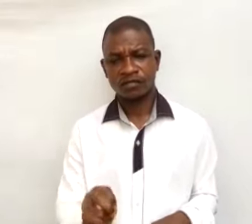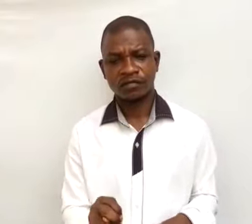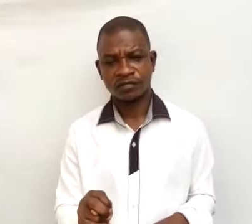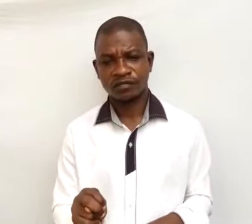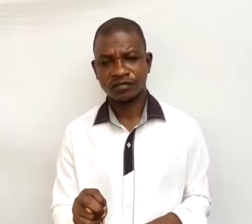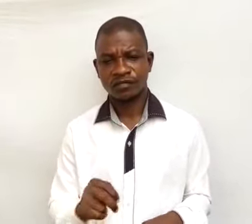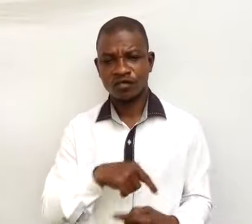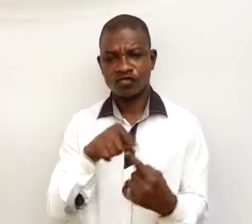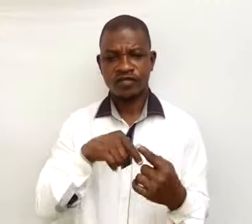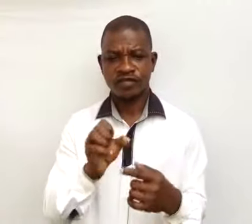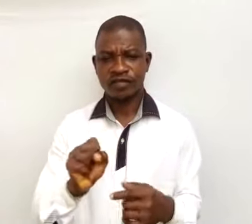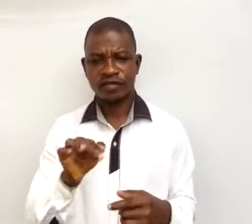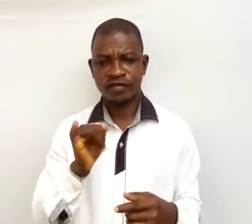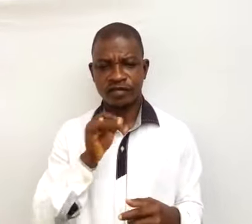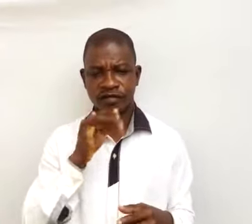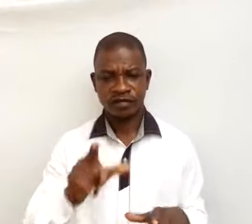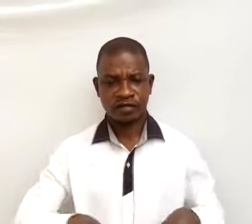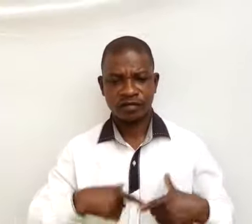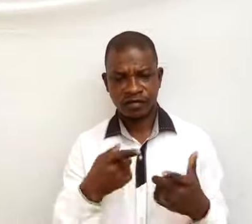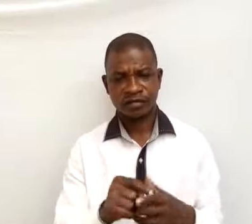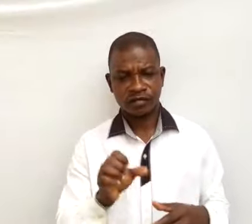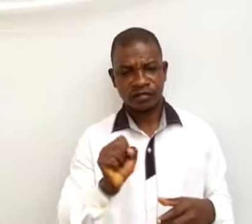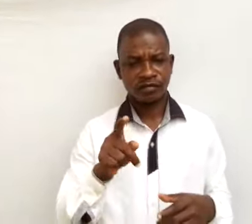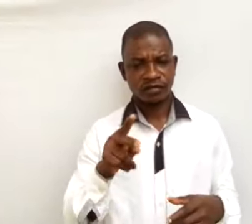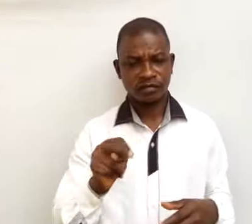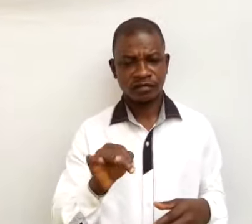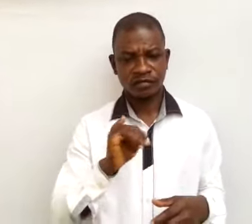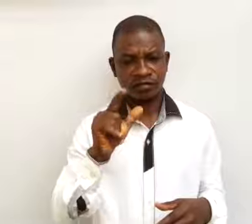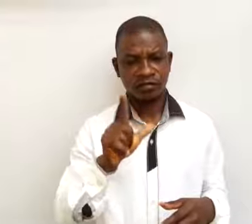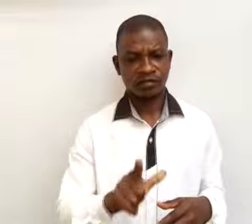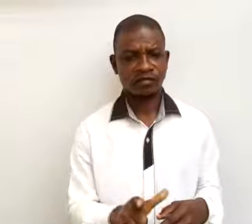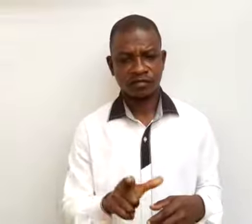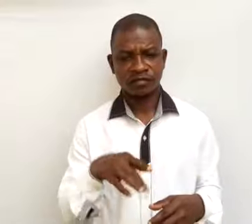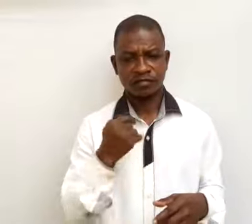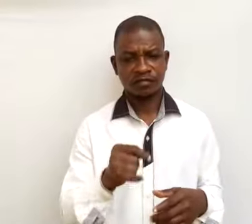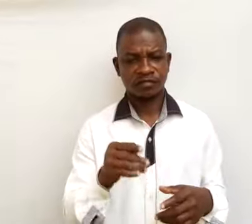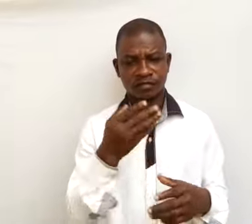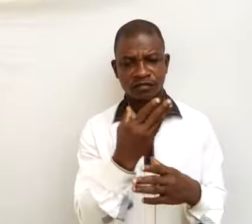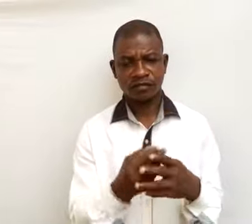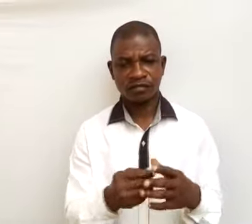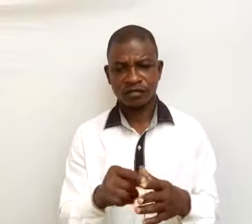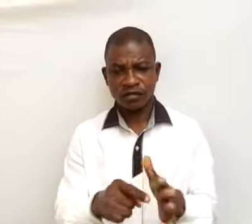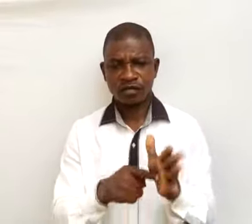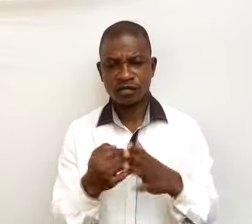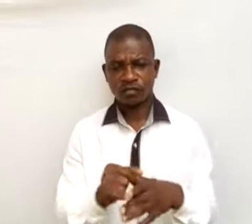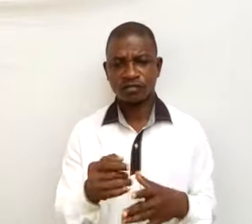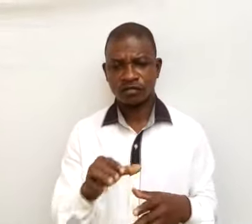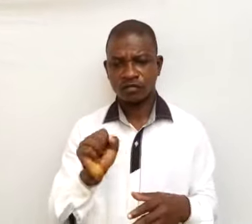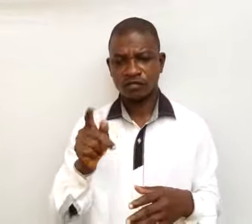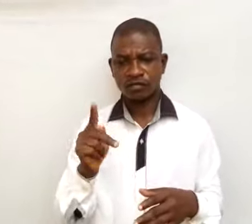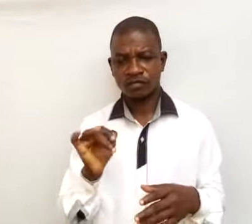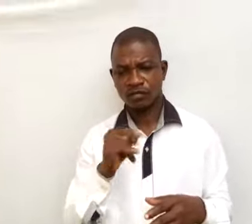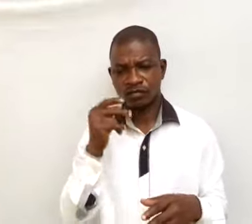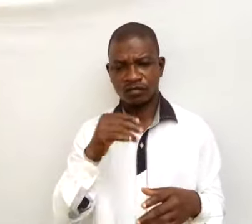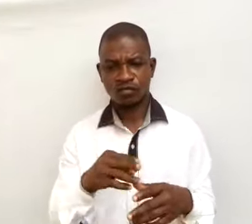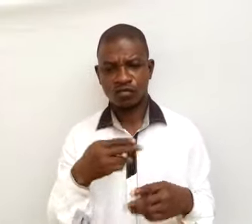When the Saccharia leave the snail, they burrow through the skin of a human host,